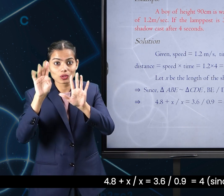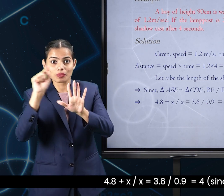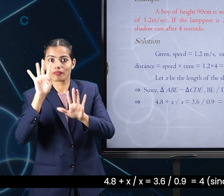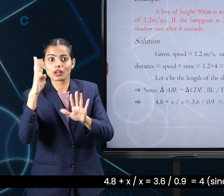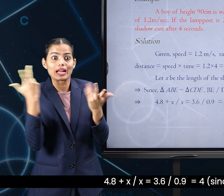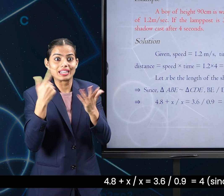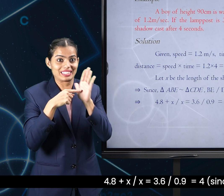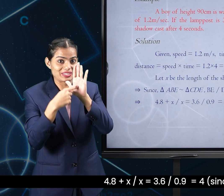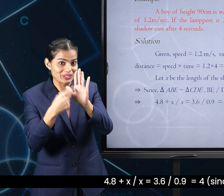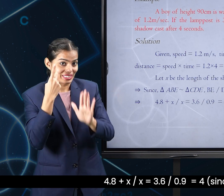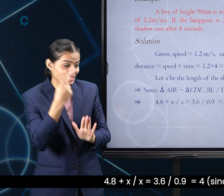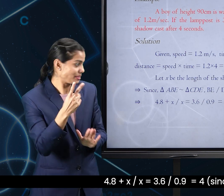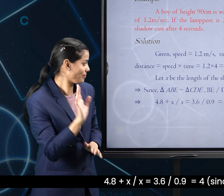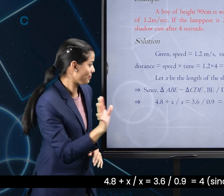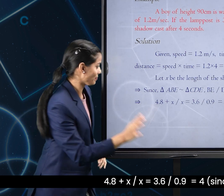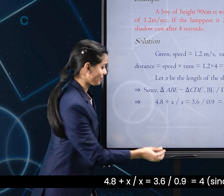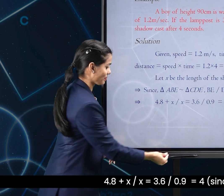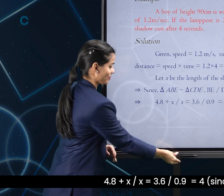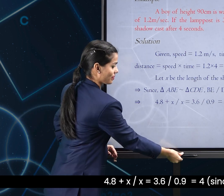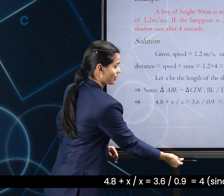0.9 is equal to 4. 5